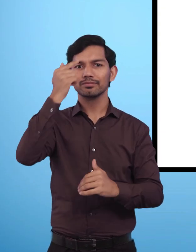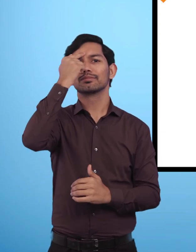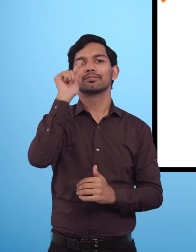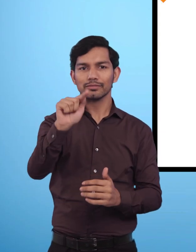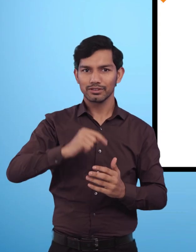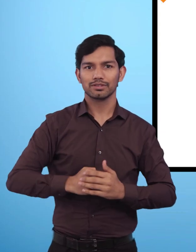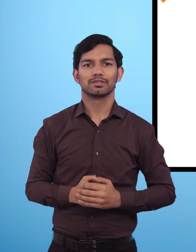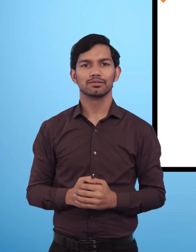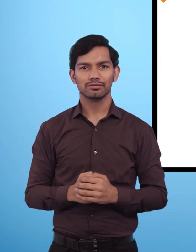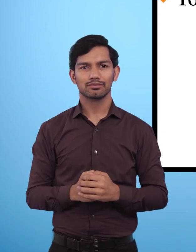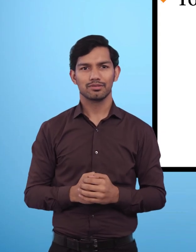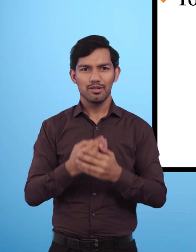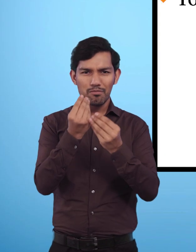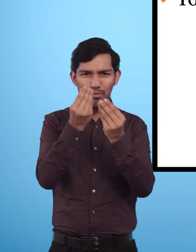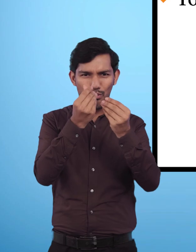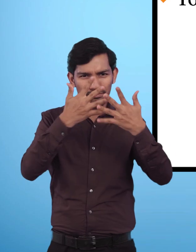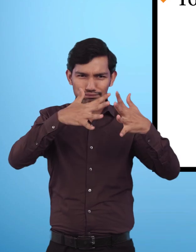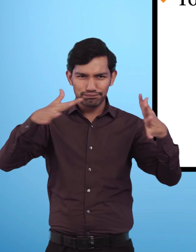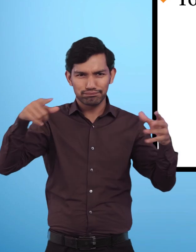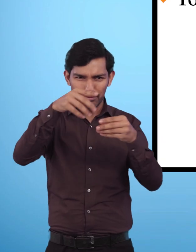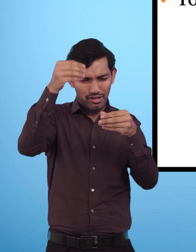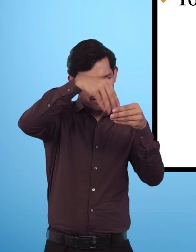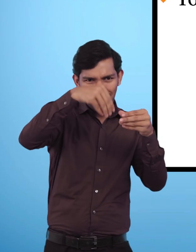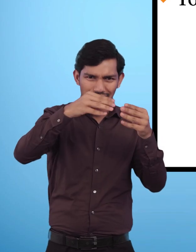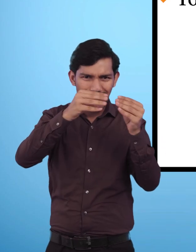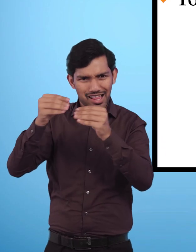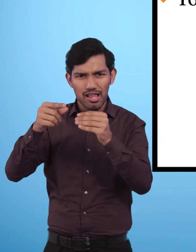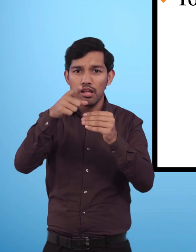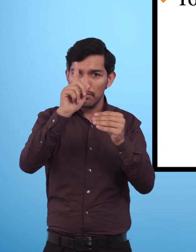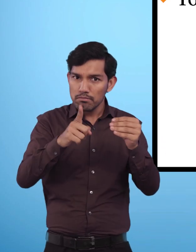4. Touch each soil sample and feel its texture.